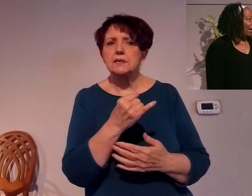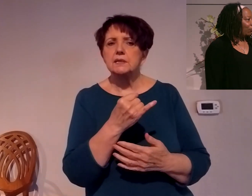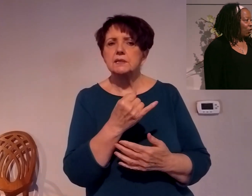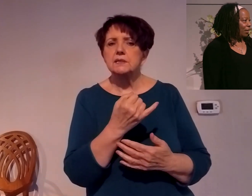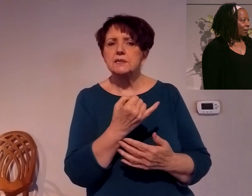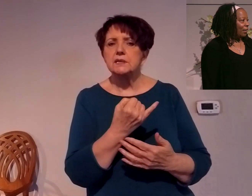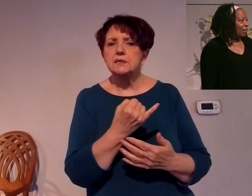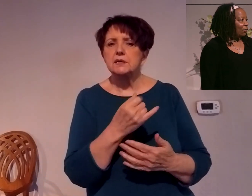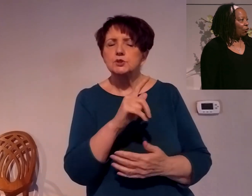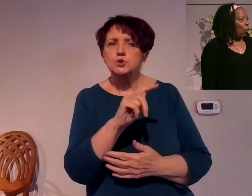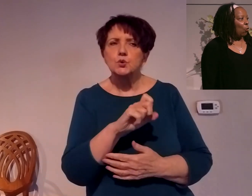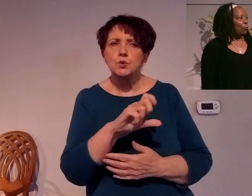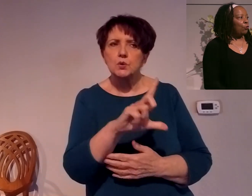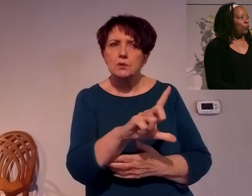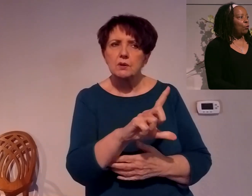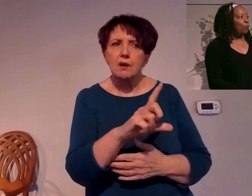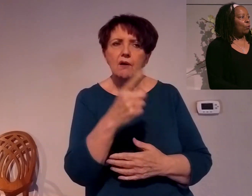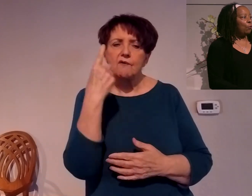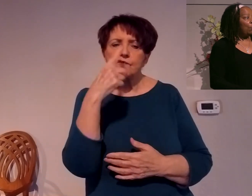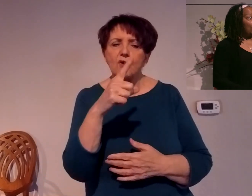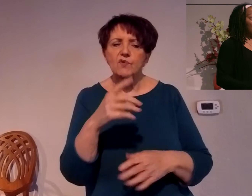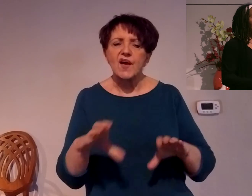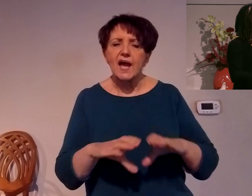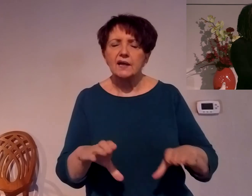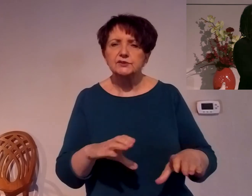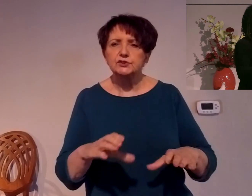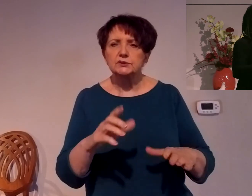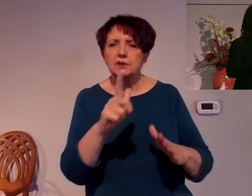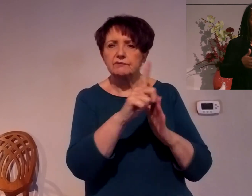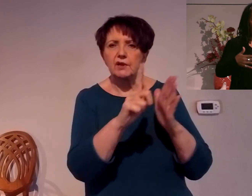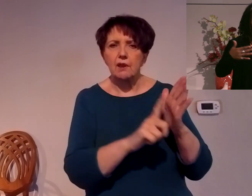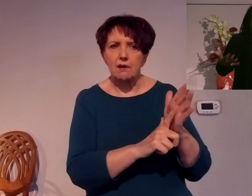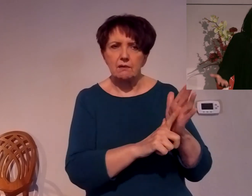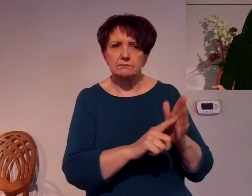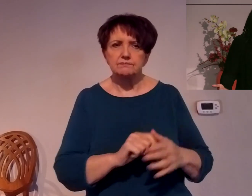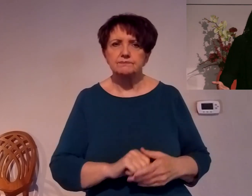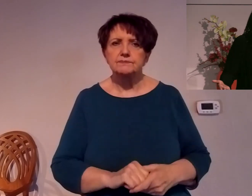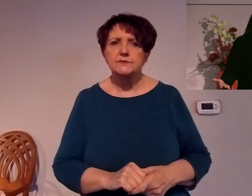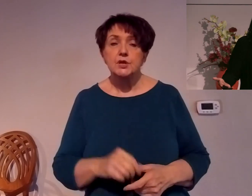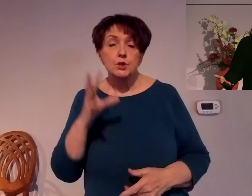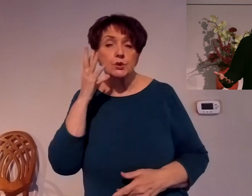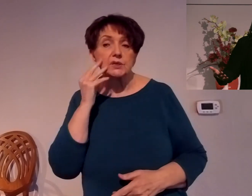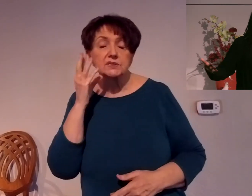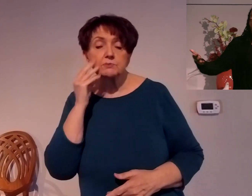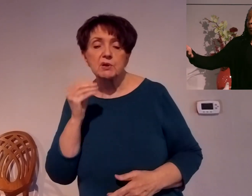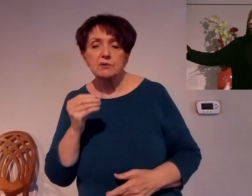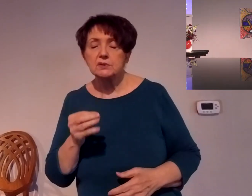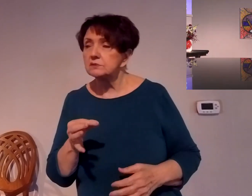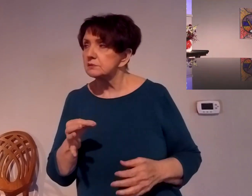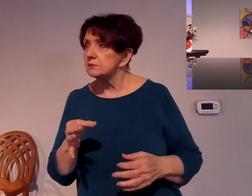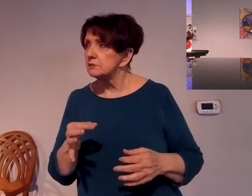its action. So you've experienced just this morning